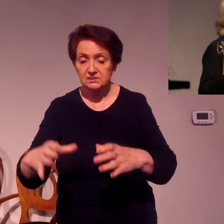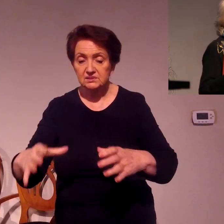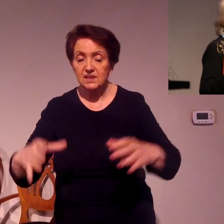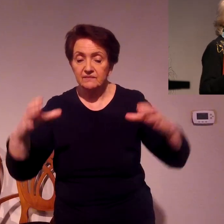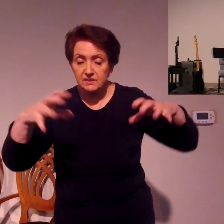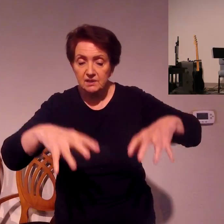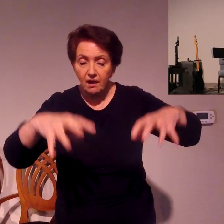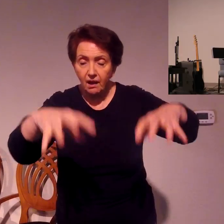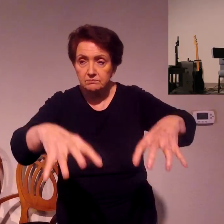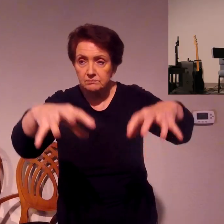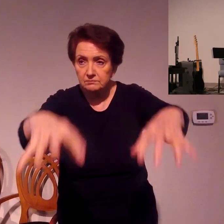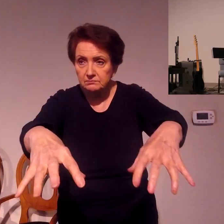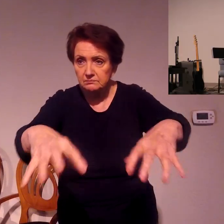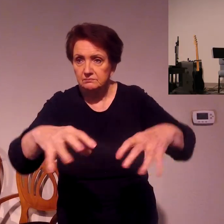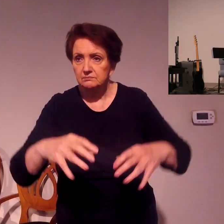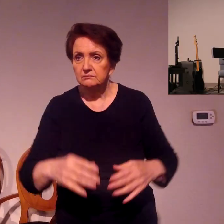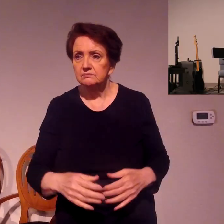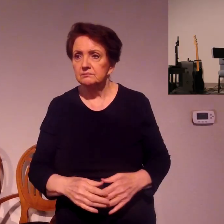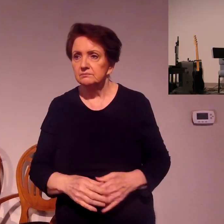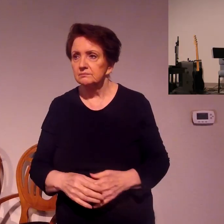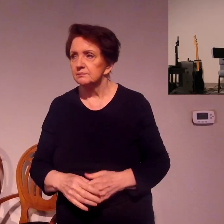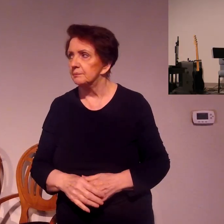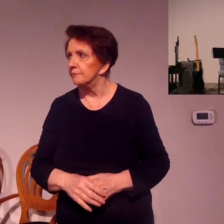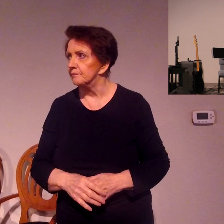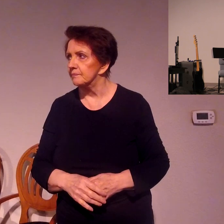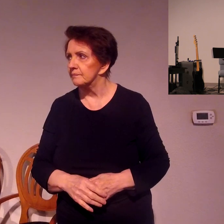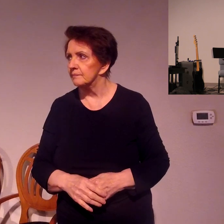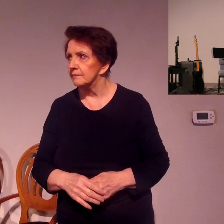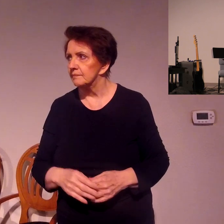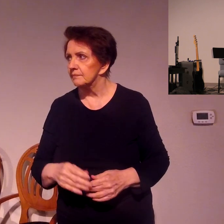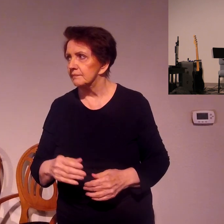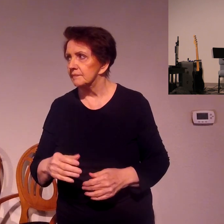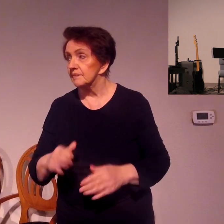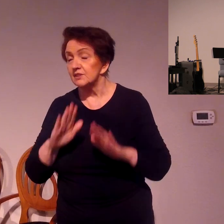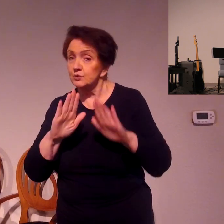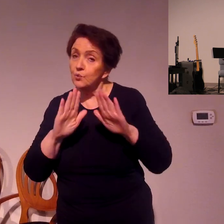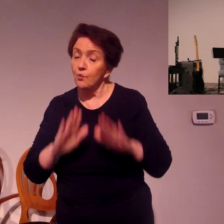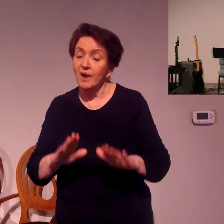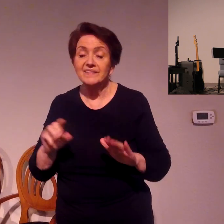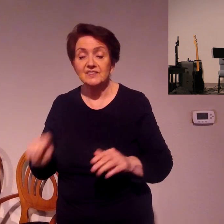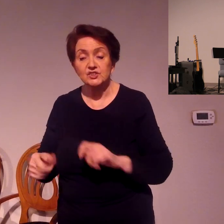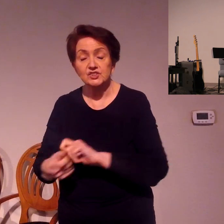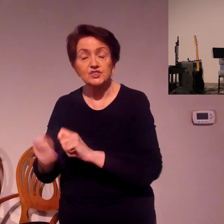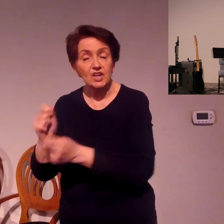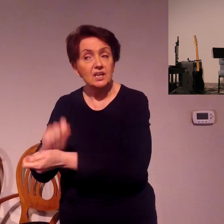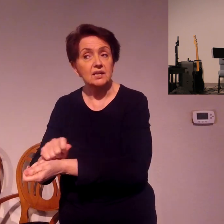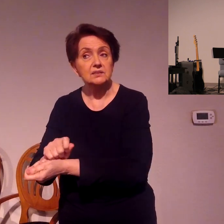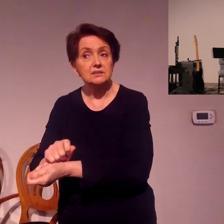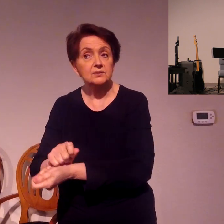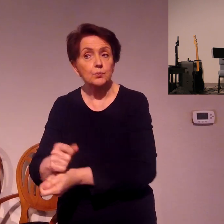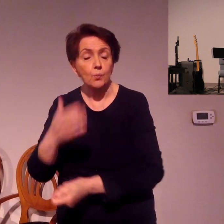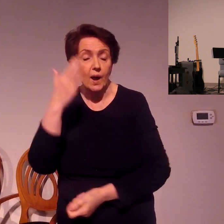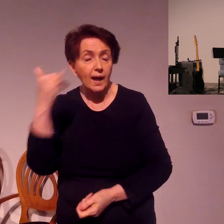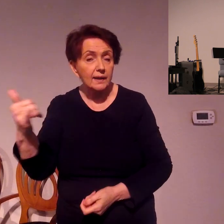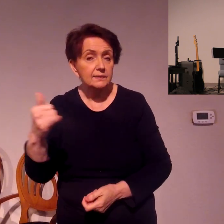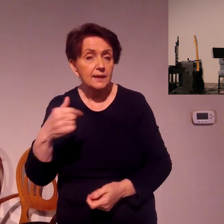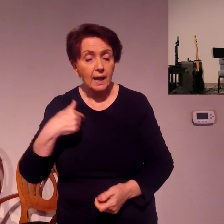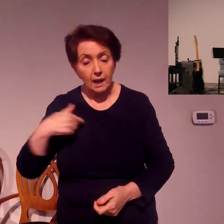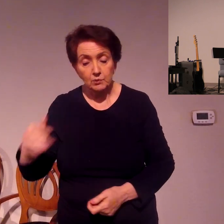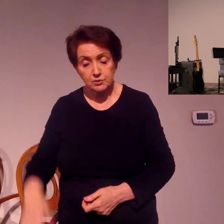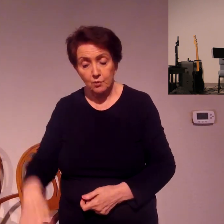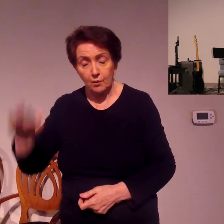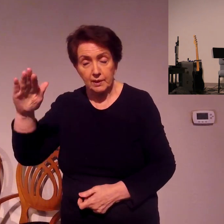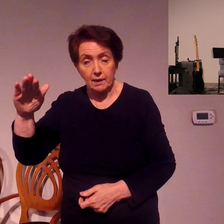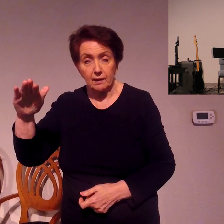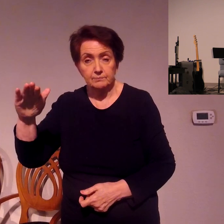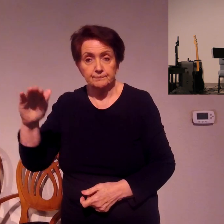down. Which is really great that she grew out of that, because when I was growing up, I had someone in my life